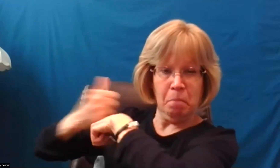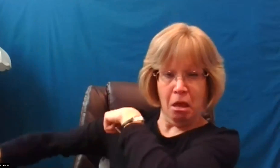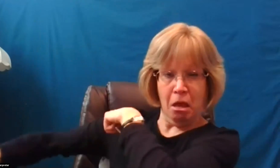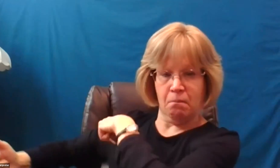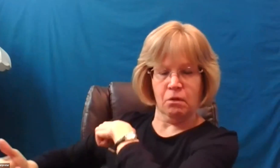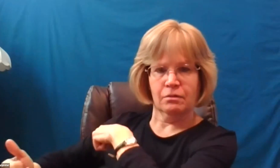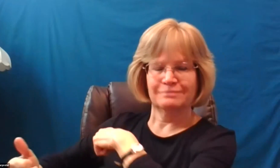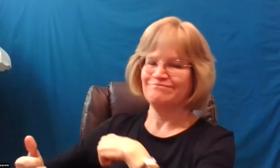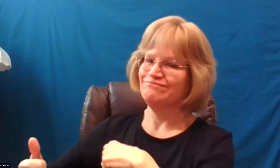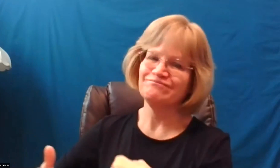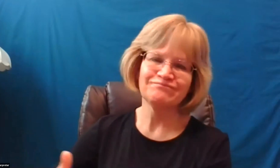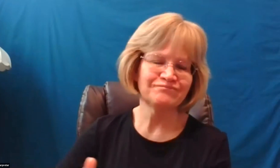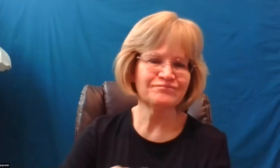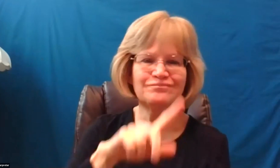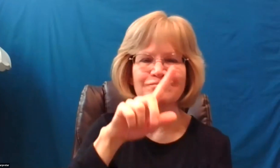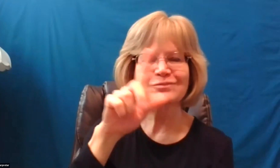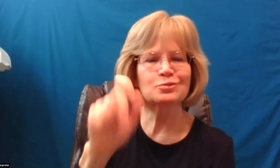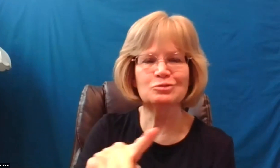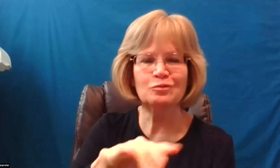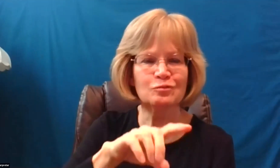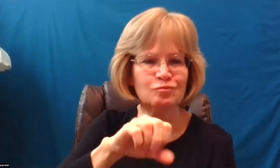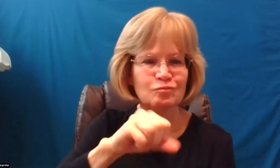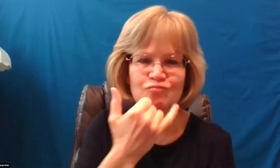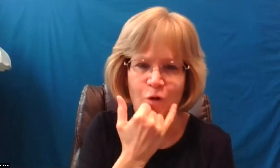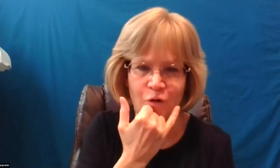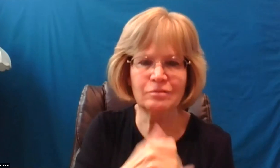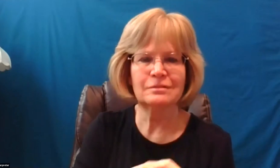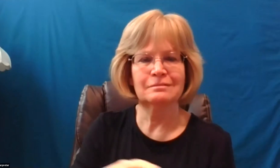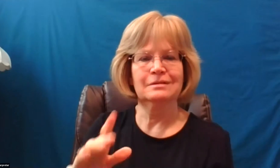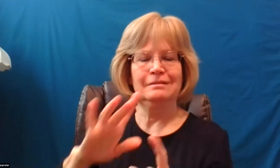Wrong questions. The answers